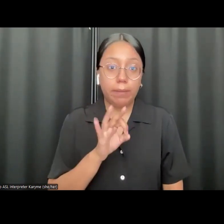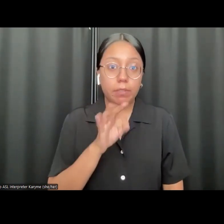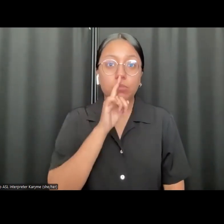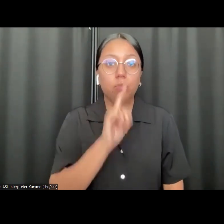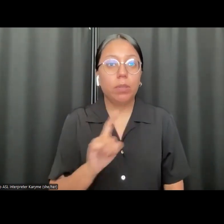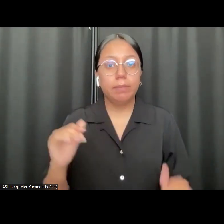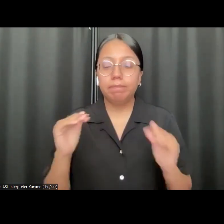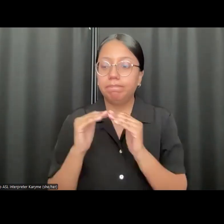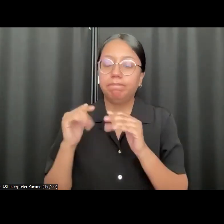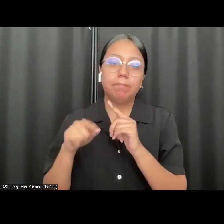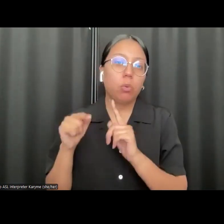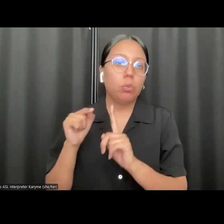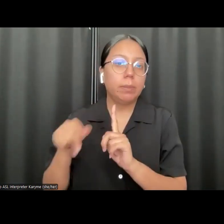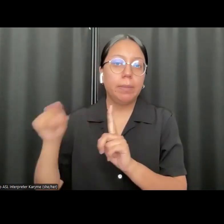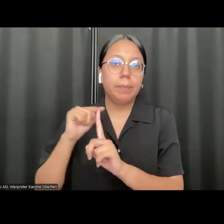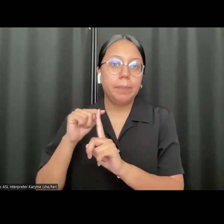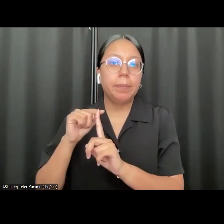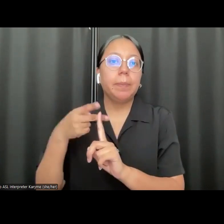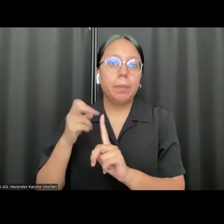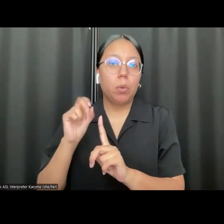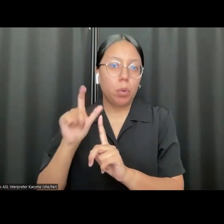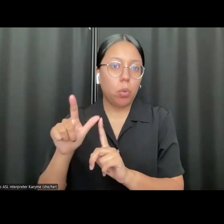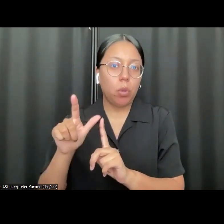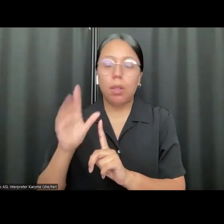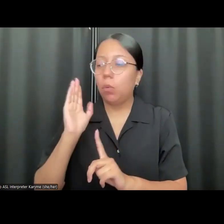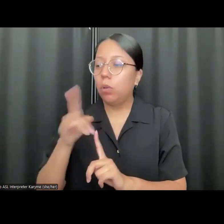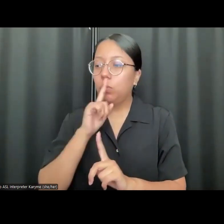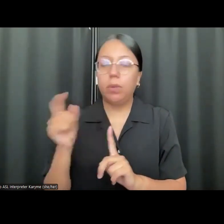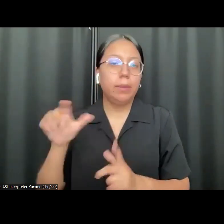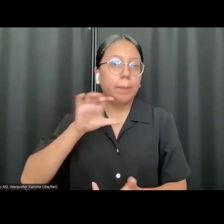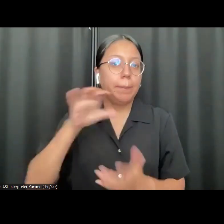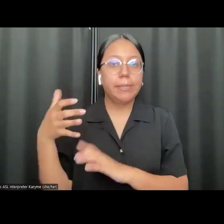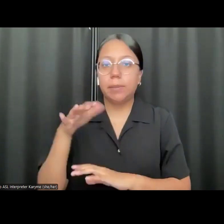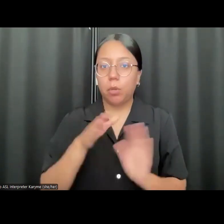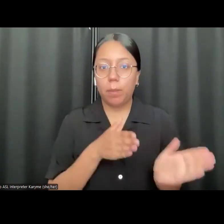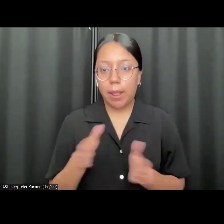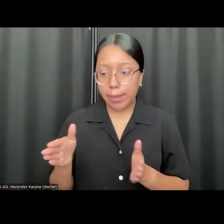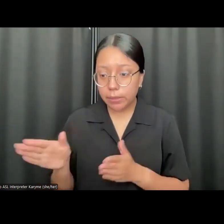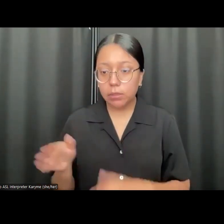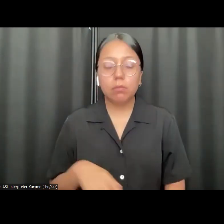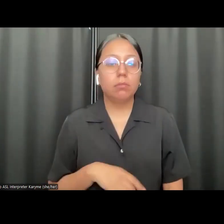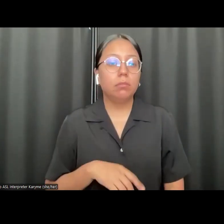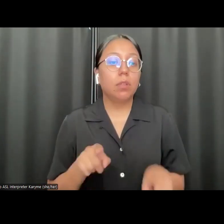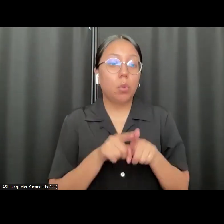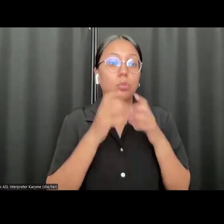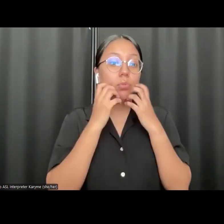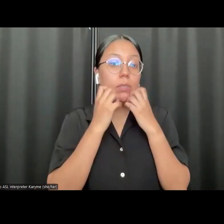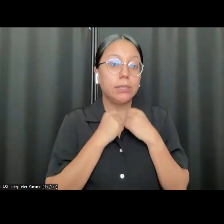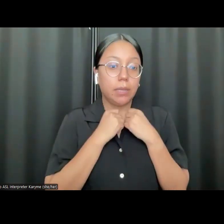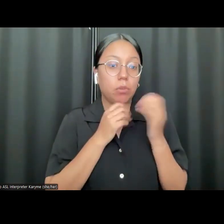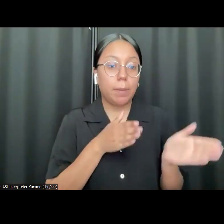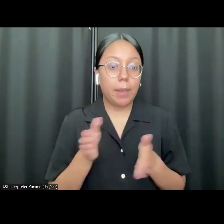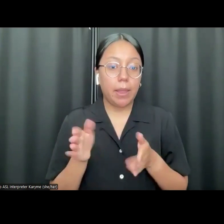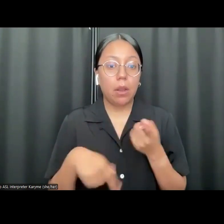your plans. And it's also a sacred disabled time because when it hits, nothing matters but that that person just